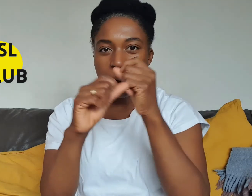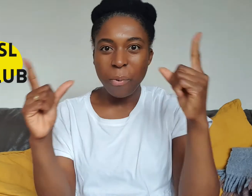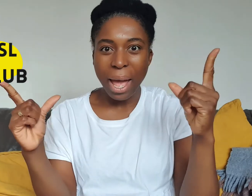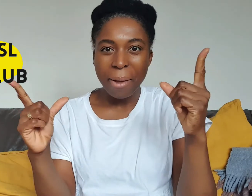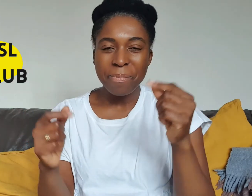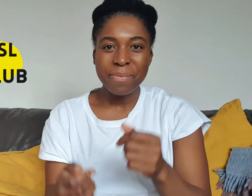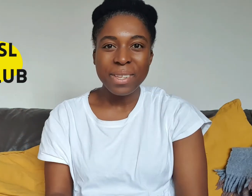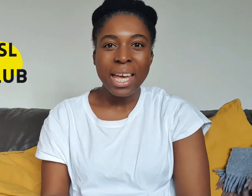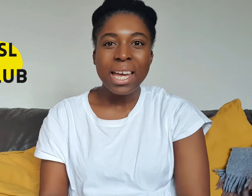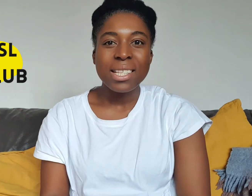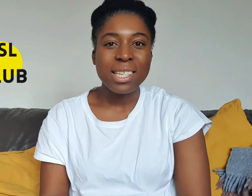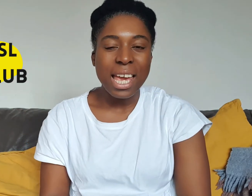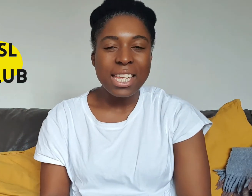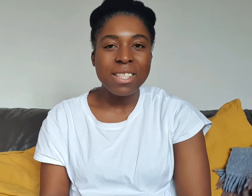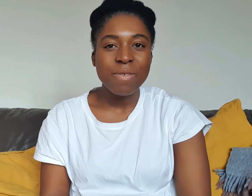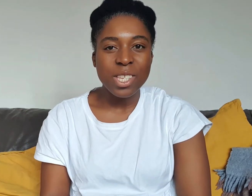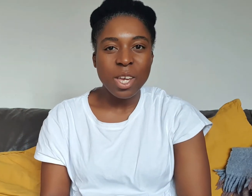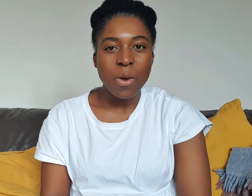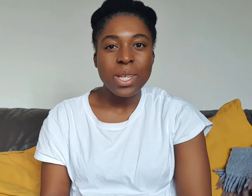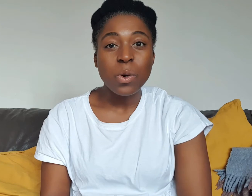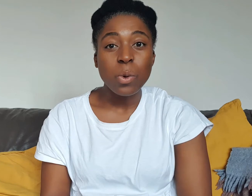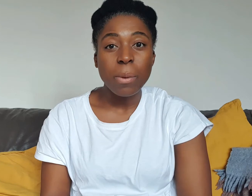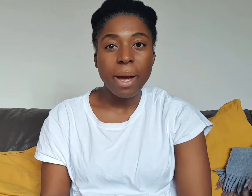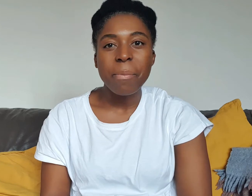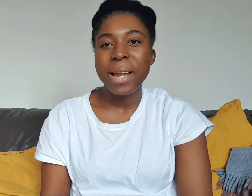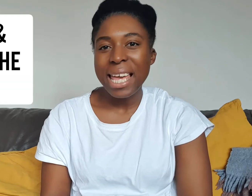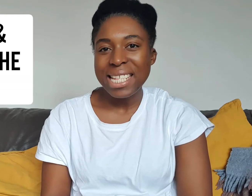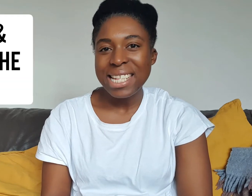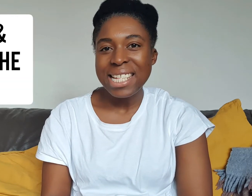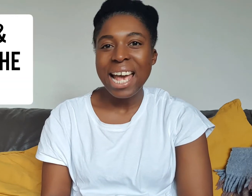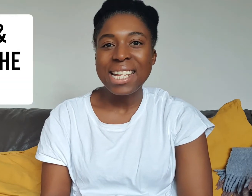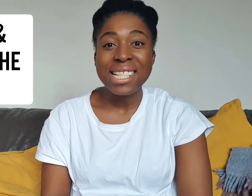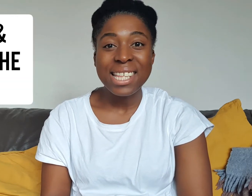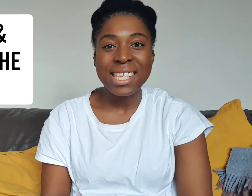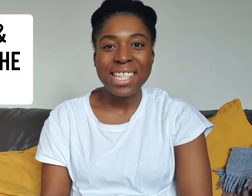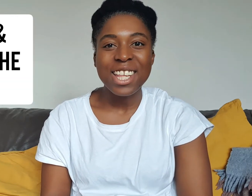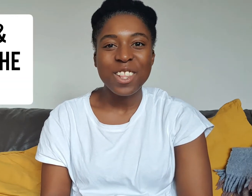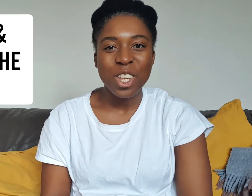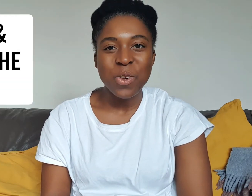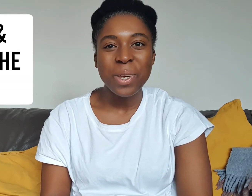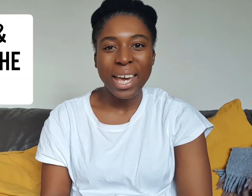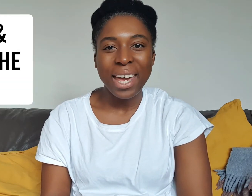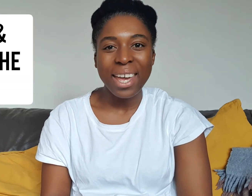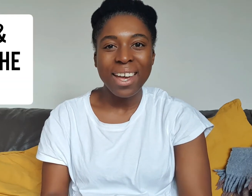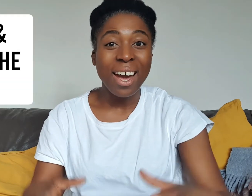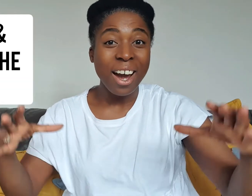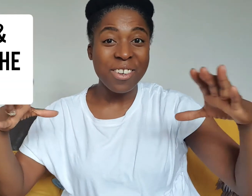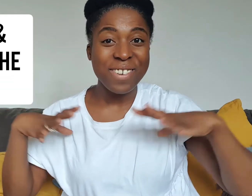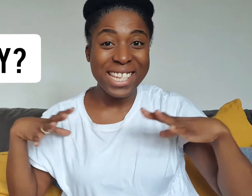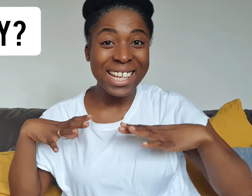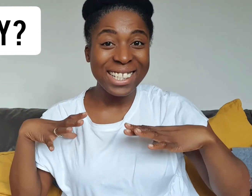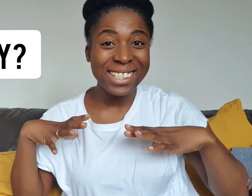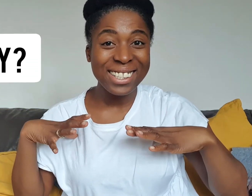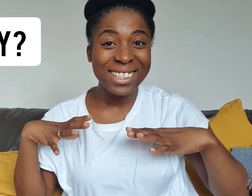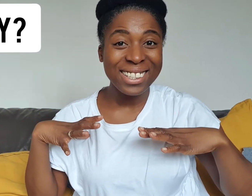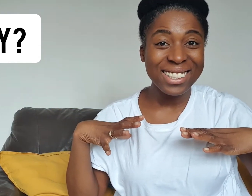aware. Today's video is all about places and cities in the UK. Are you ready?